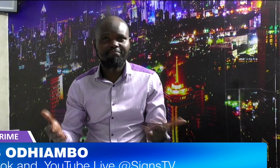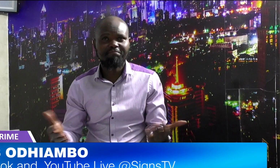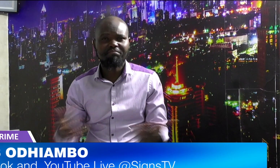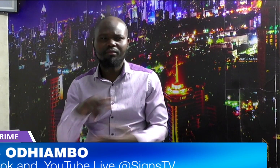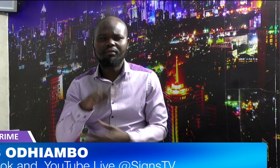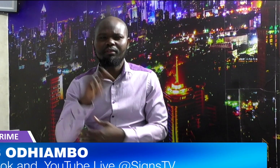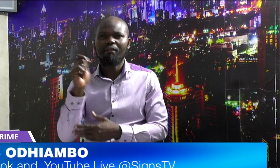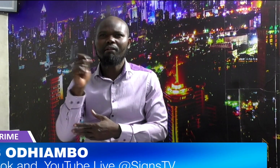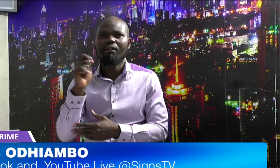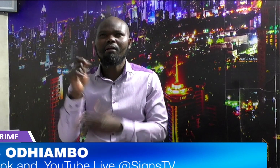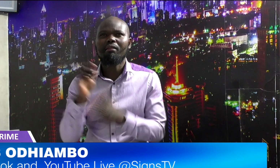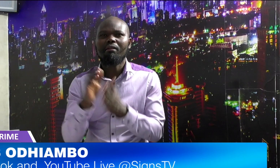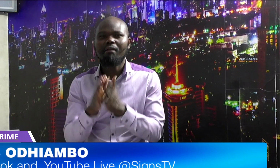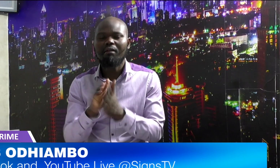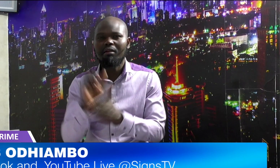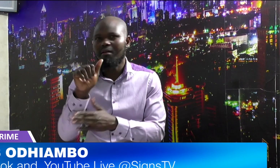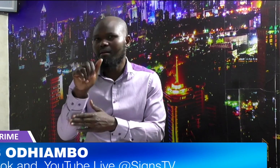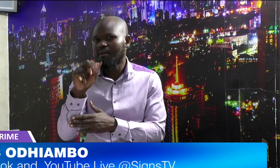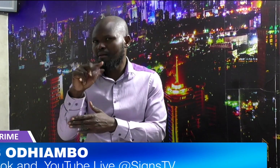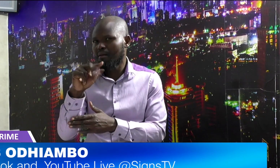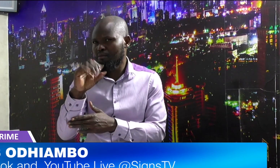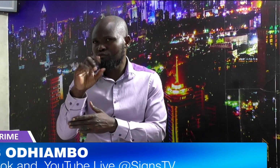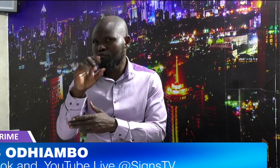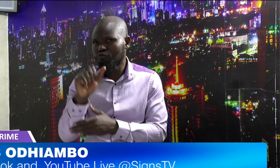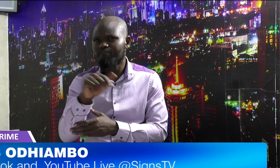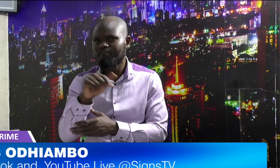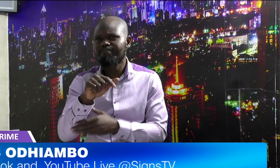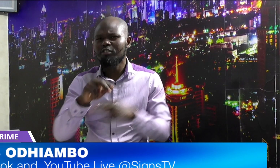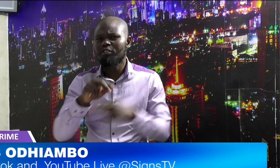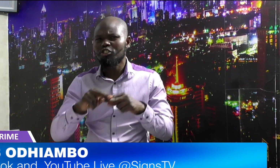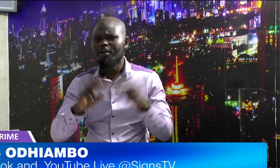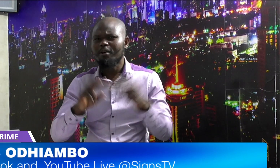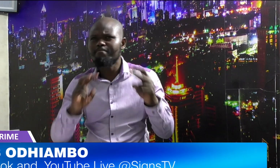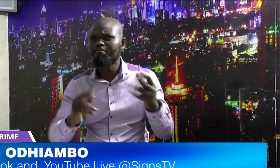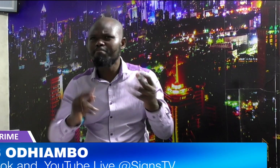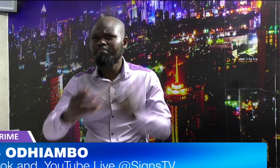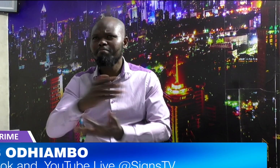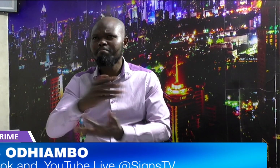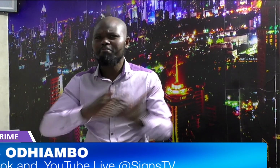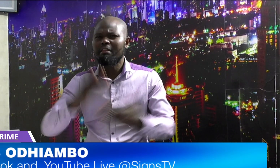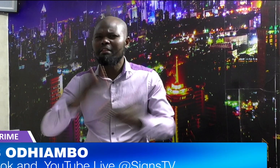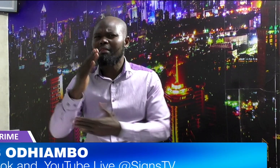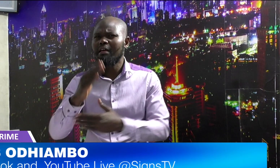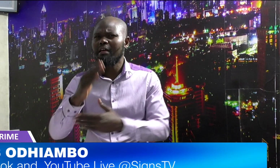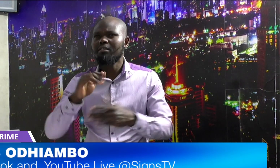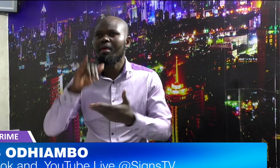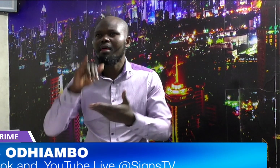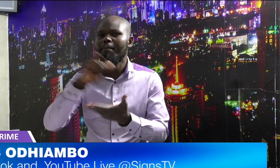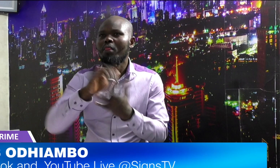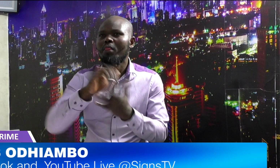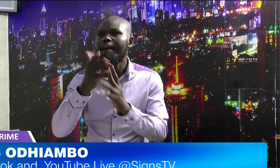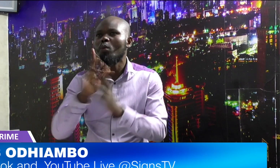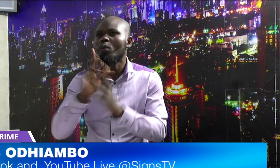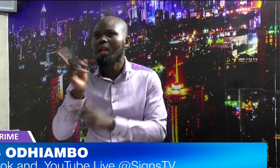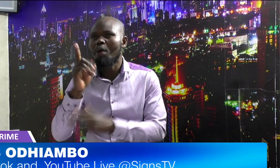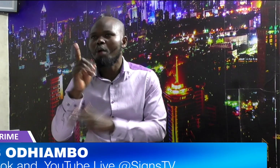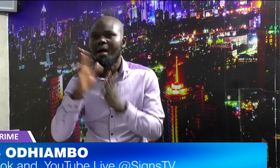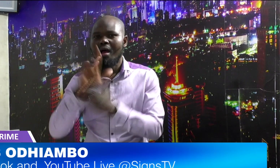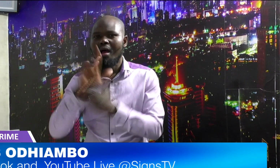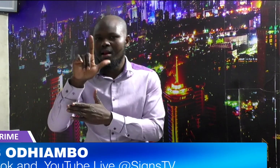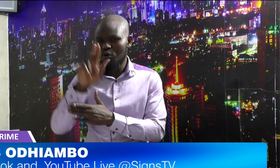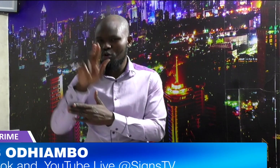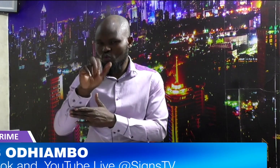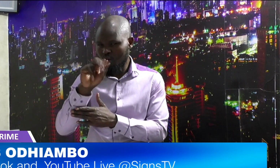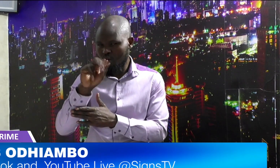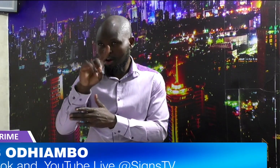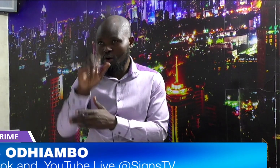On to our next news item. Kenya and Angola are set to re-establish direct flights between Nairobi and Luanda in a bid